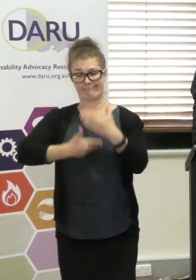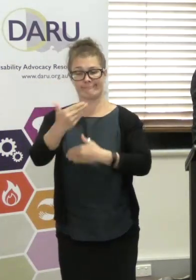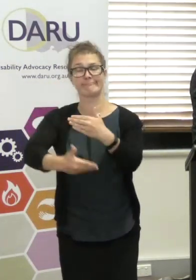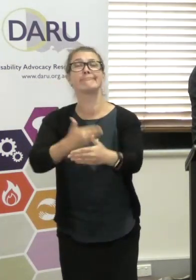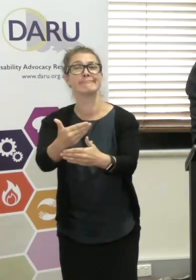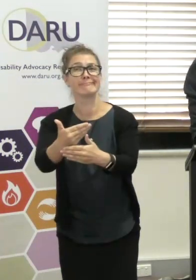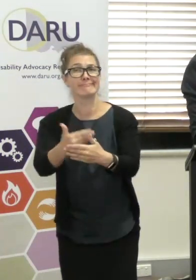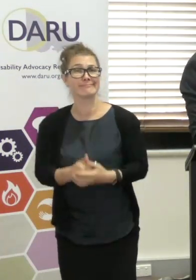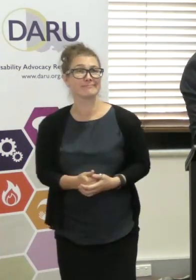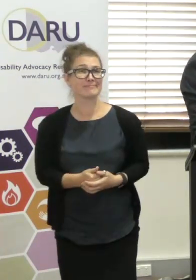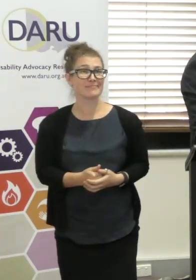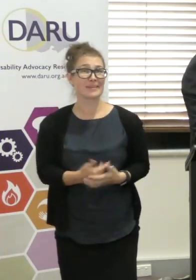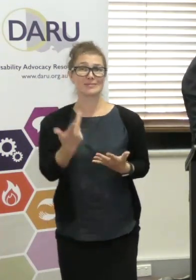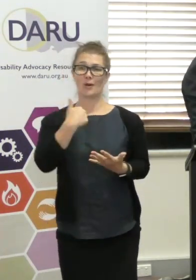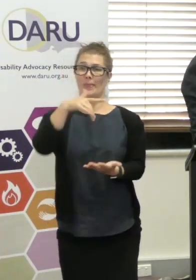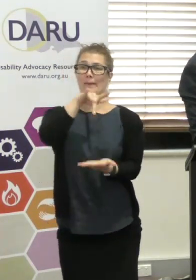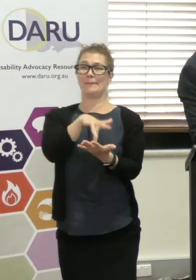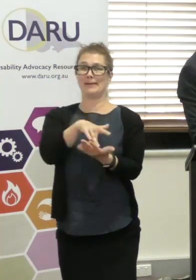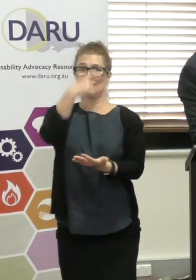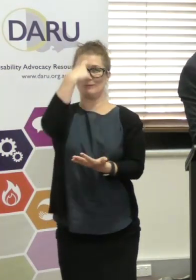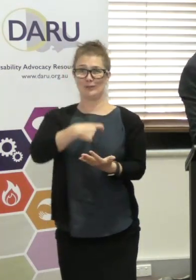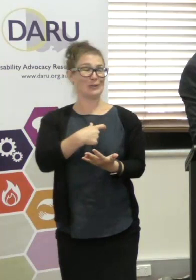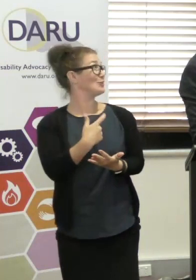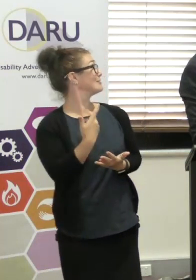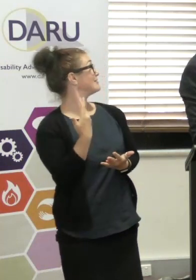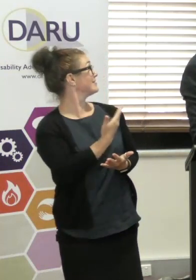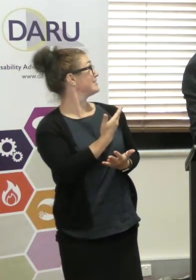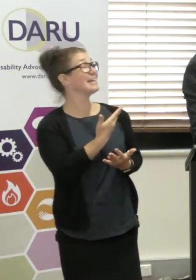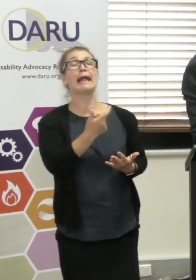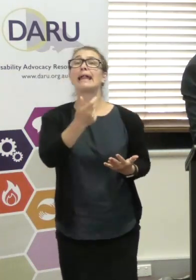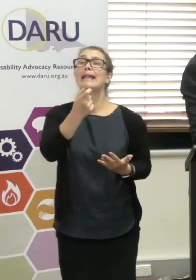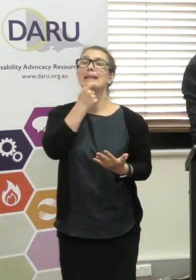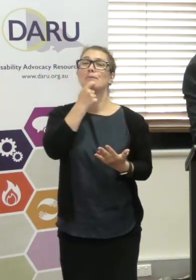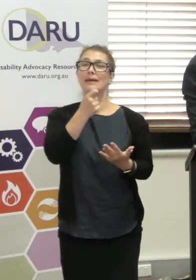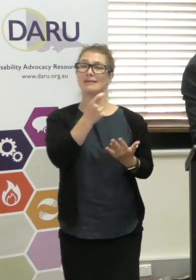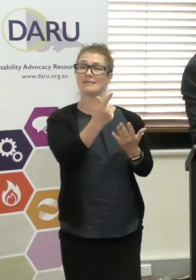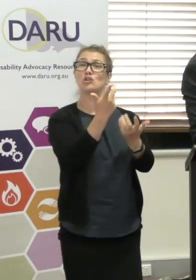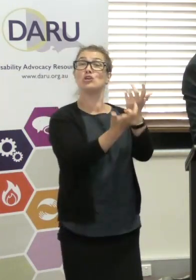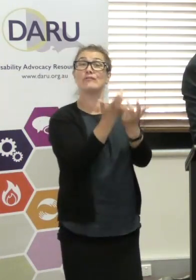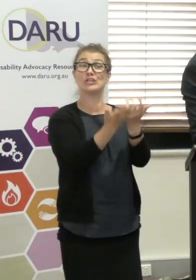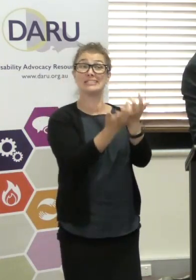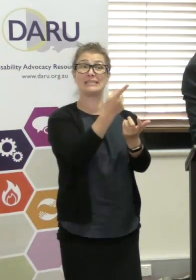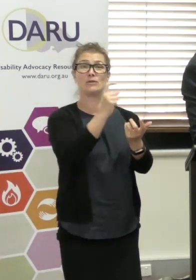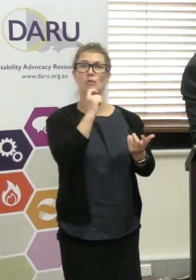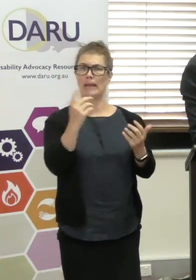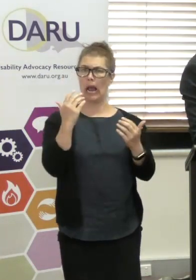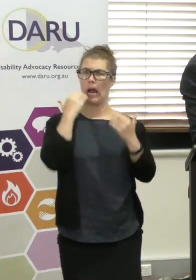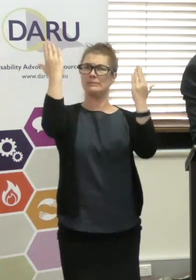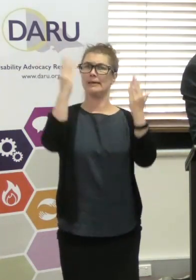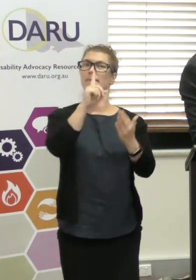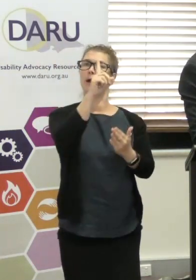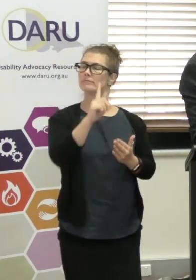person sitting in the middle. It upsets the universities a bit, but I tell them that, look, I answer to FPDN, not